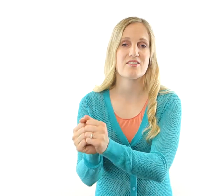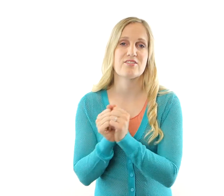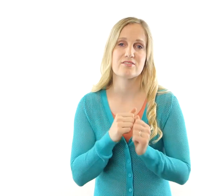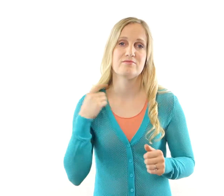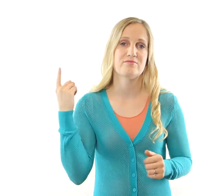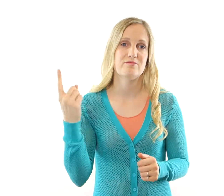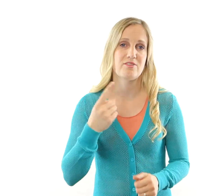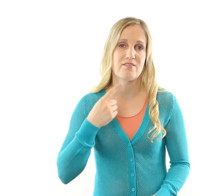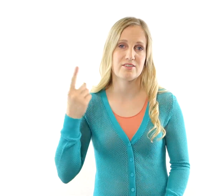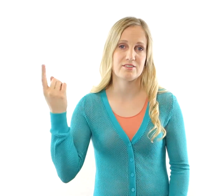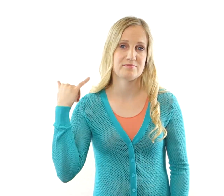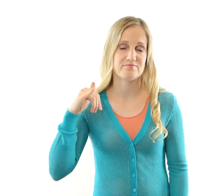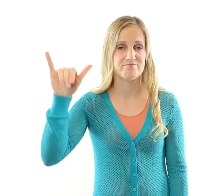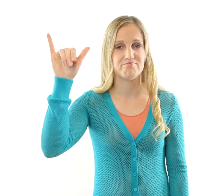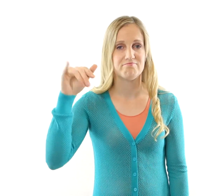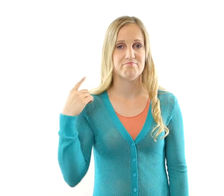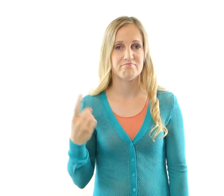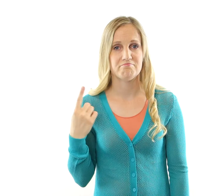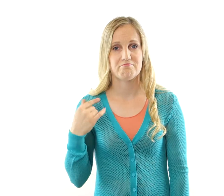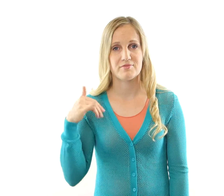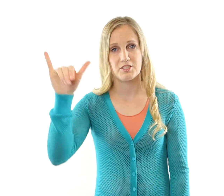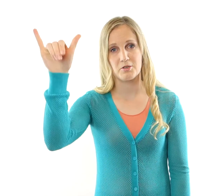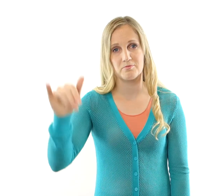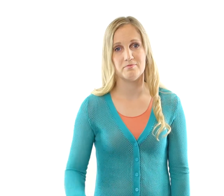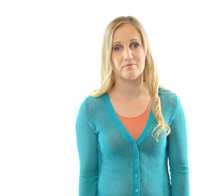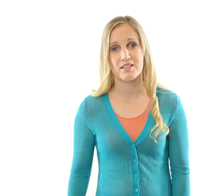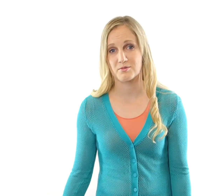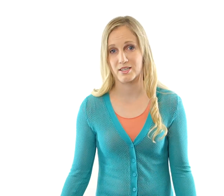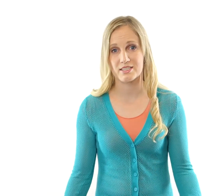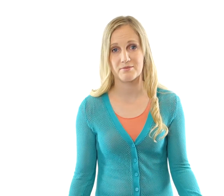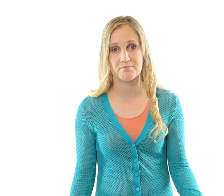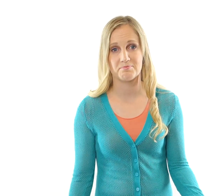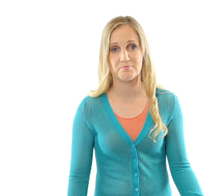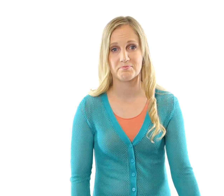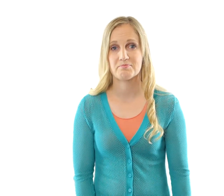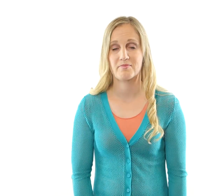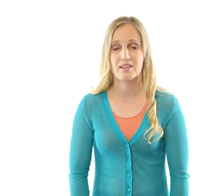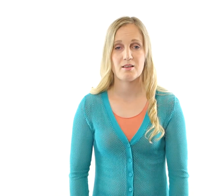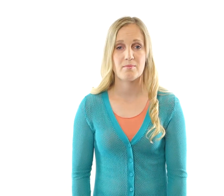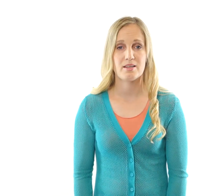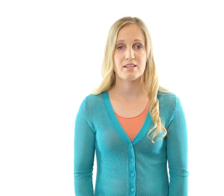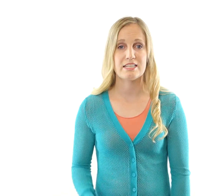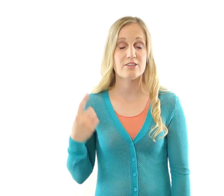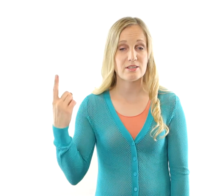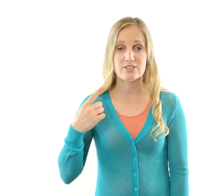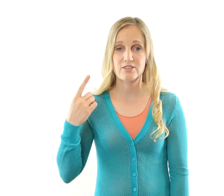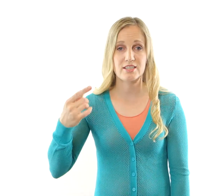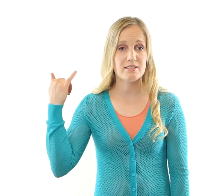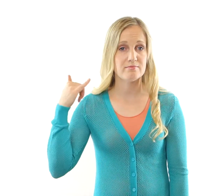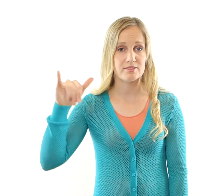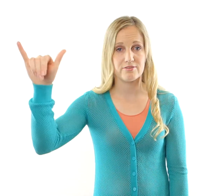together forever. So that's what I did. But, eternity is